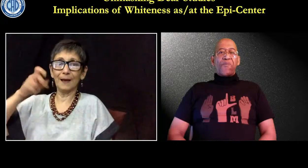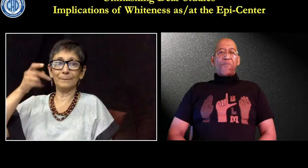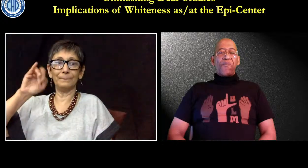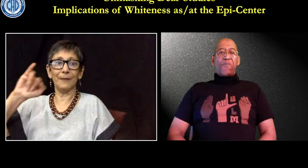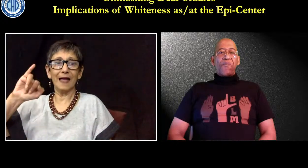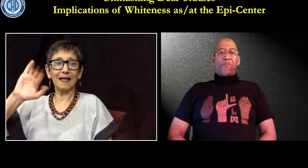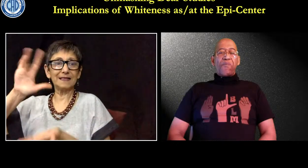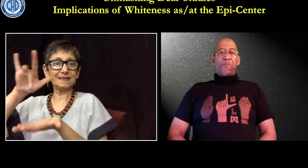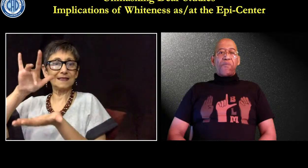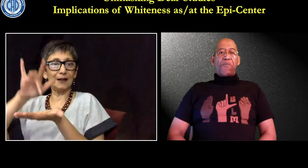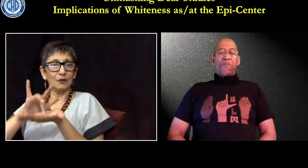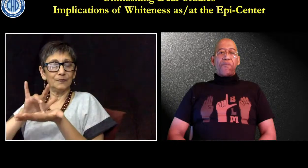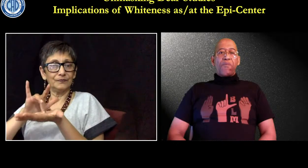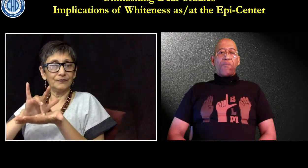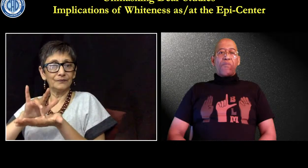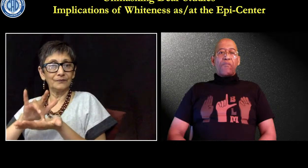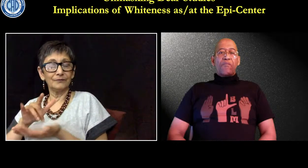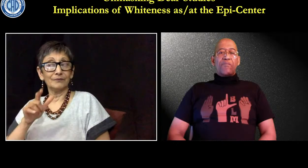Implications of Whiteness